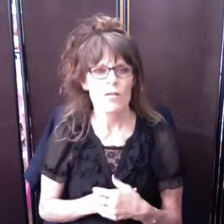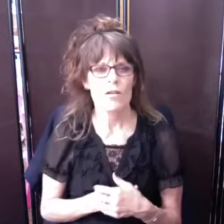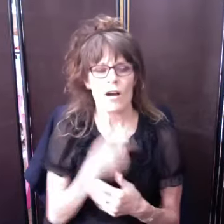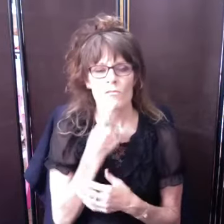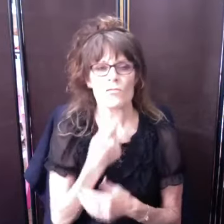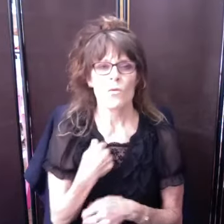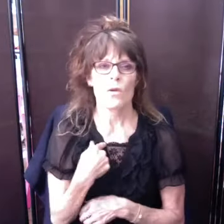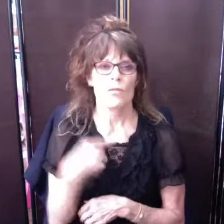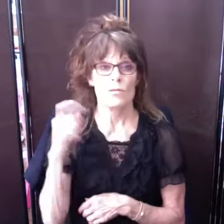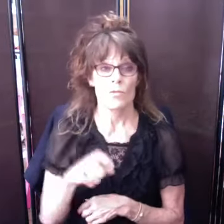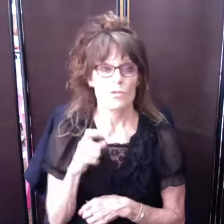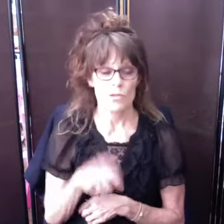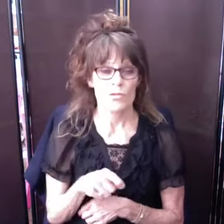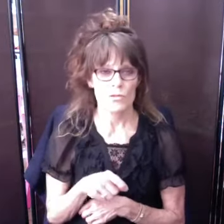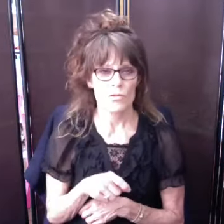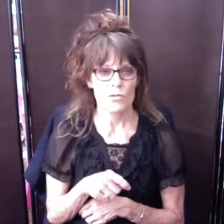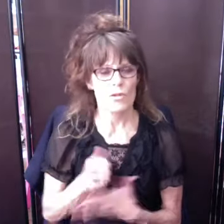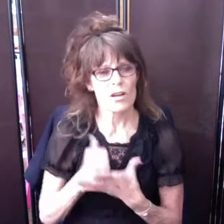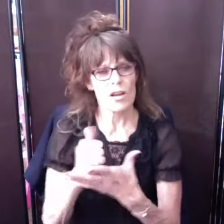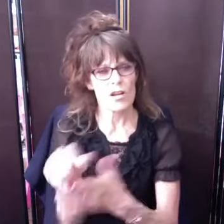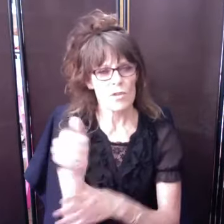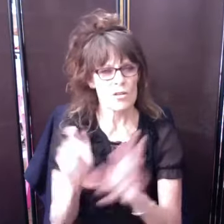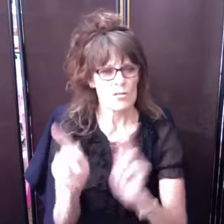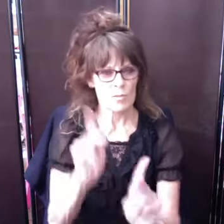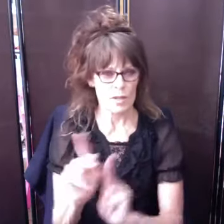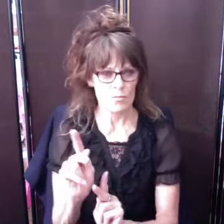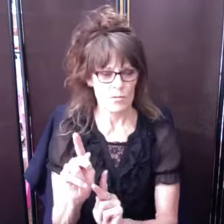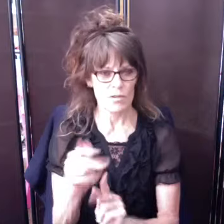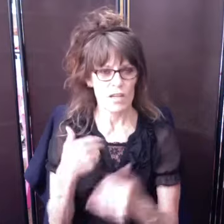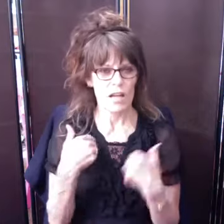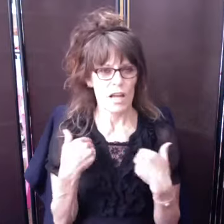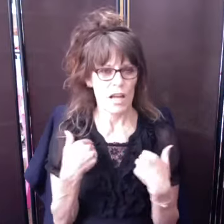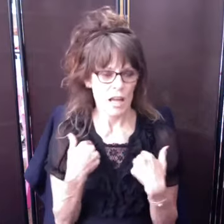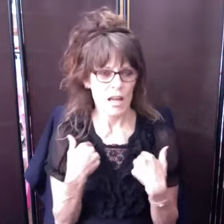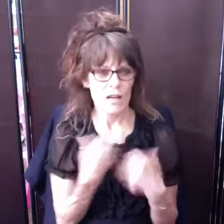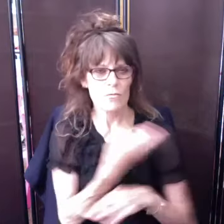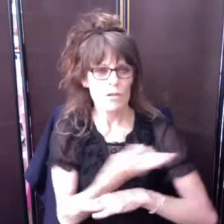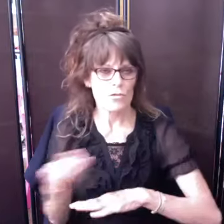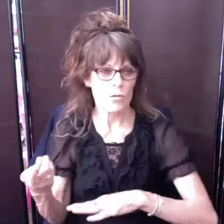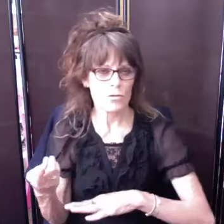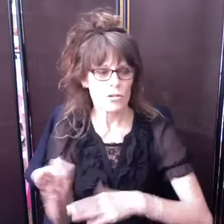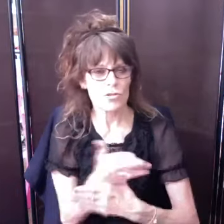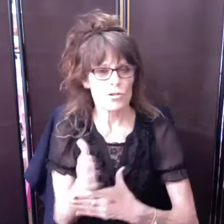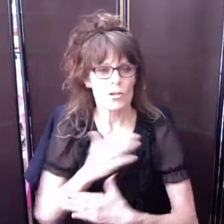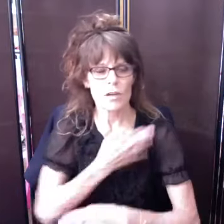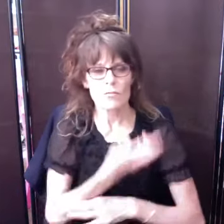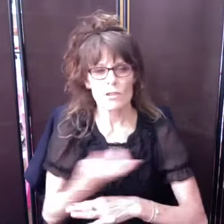to look outwardly rather than inwardly, that I had resources and I needed to share my resources with whoever I thought might be